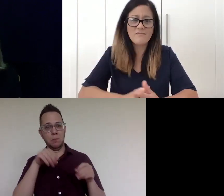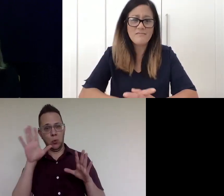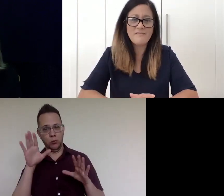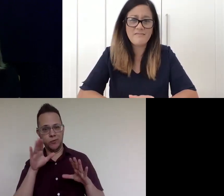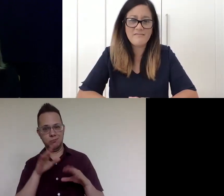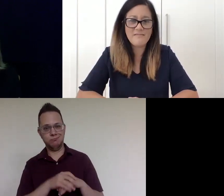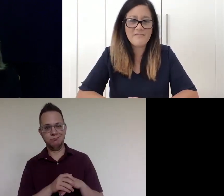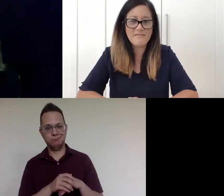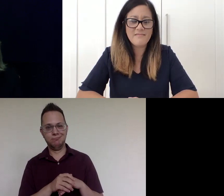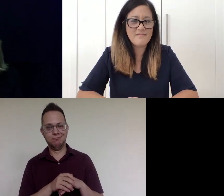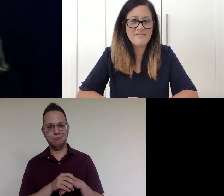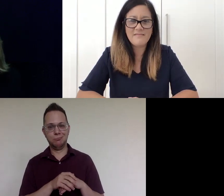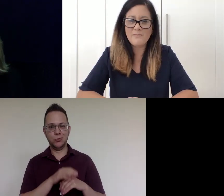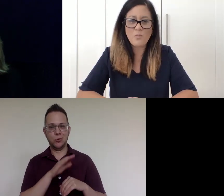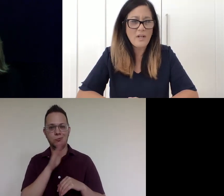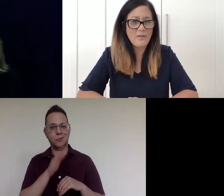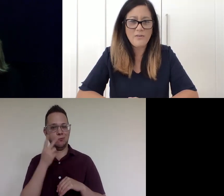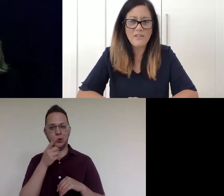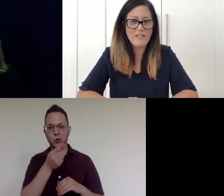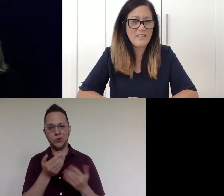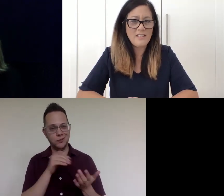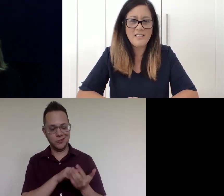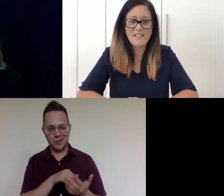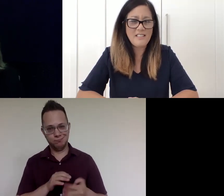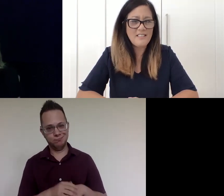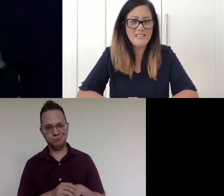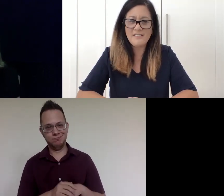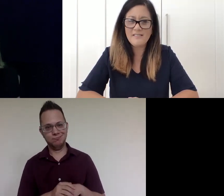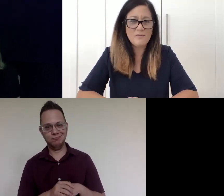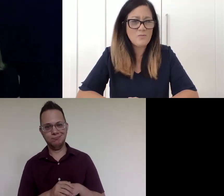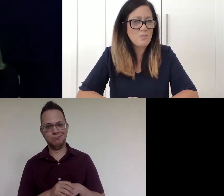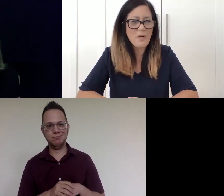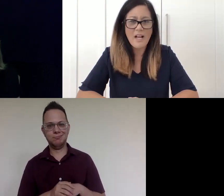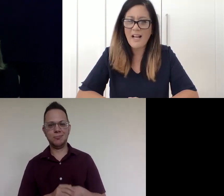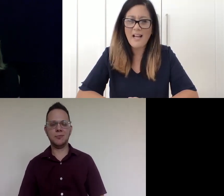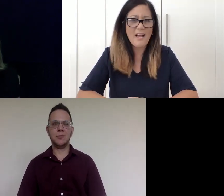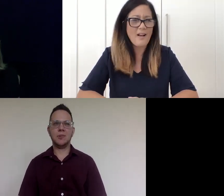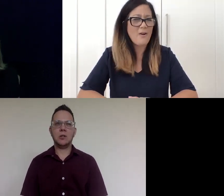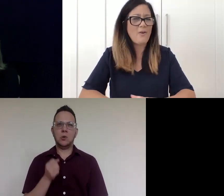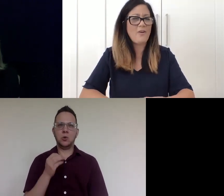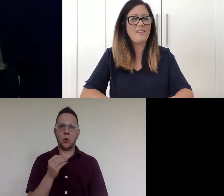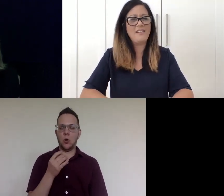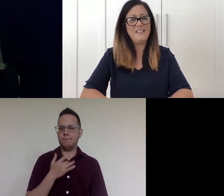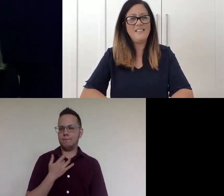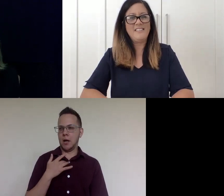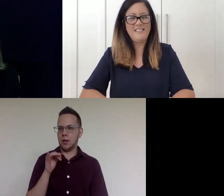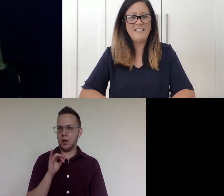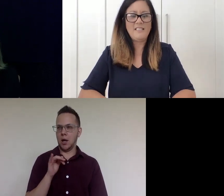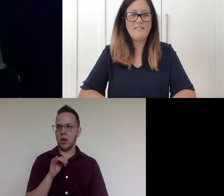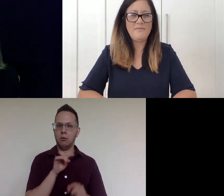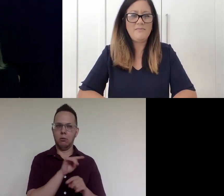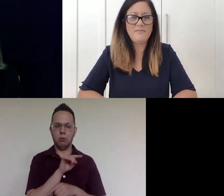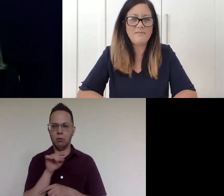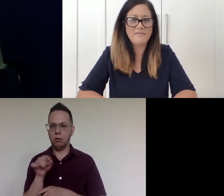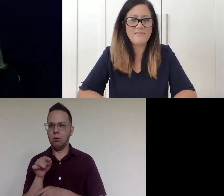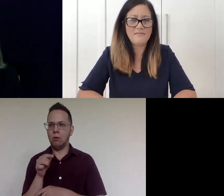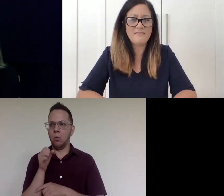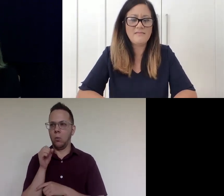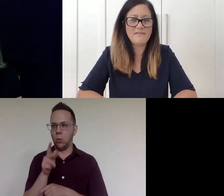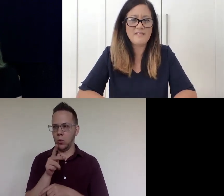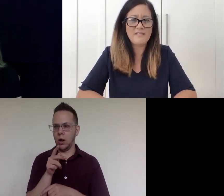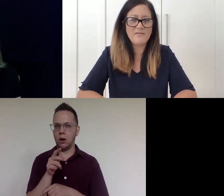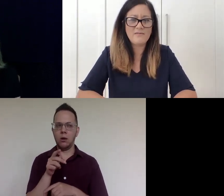sadly. She did move away, and I actually never got to see her again. So again, just looking back